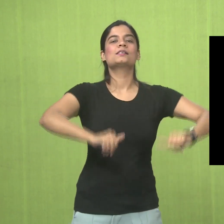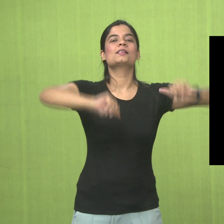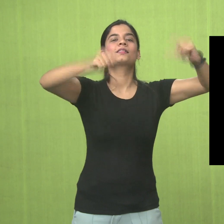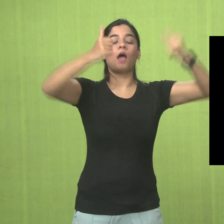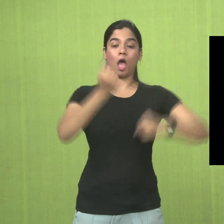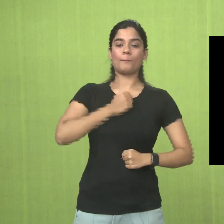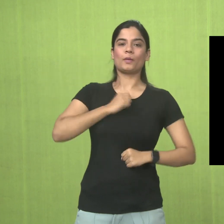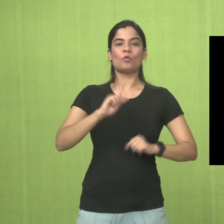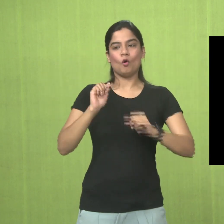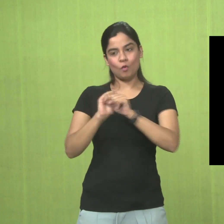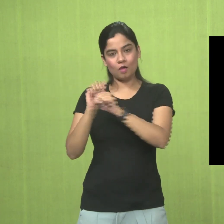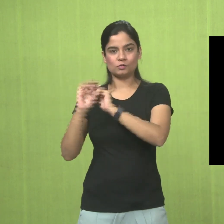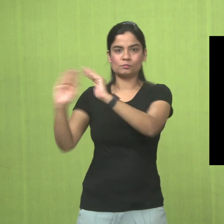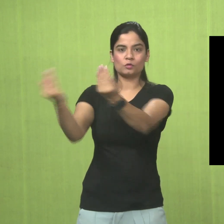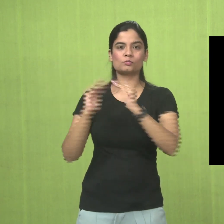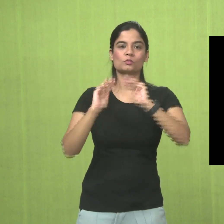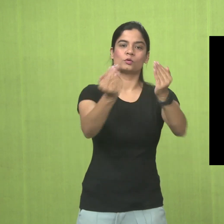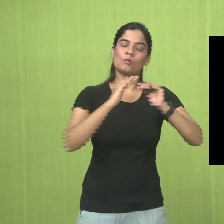and doing the task effectively.